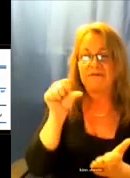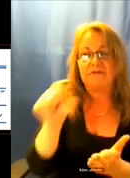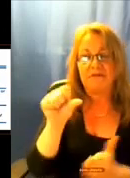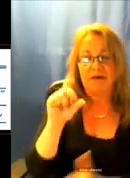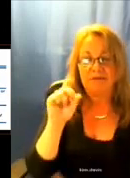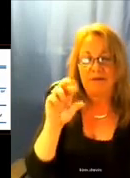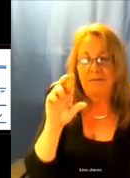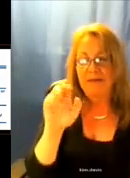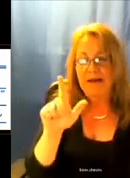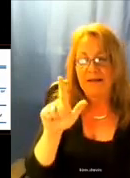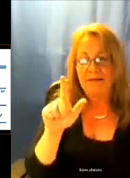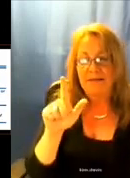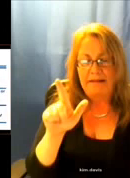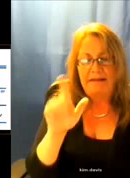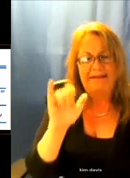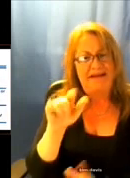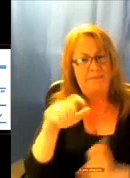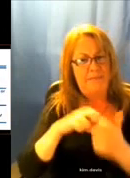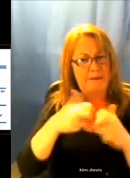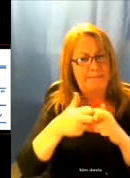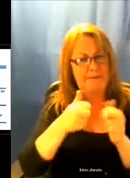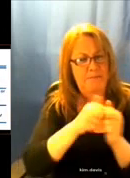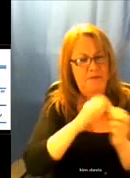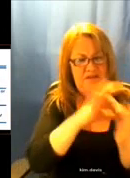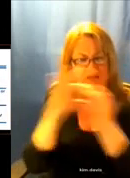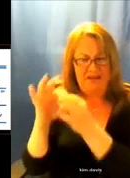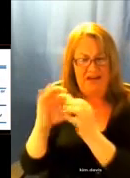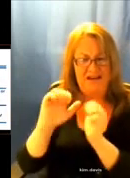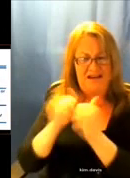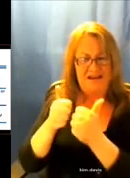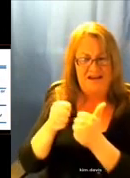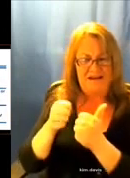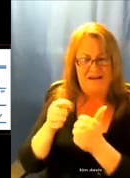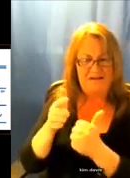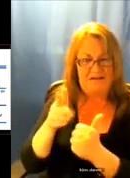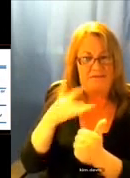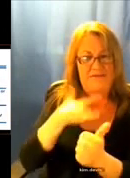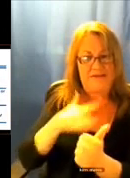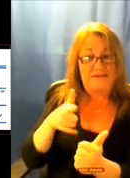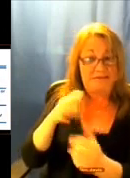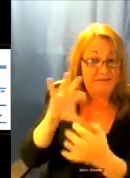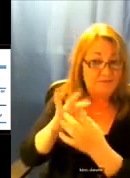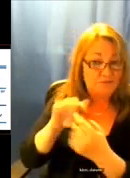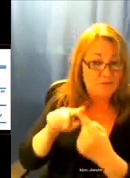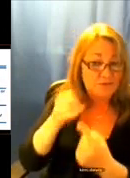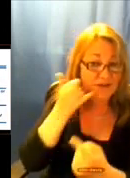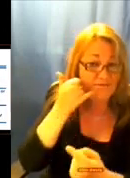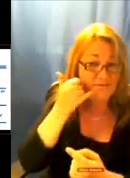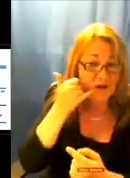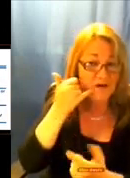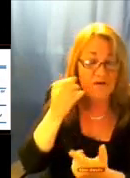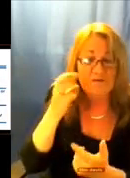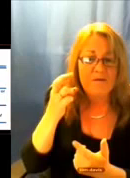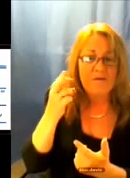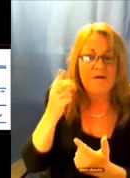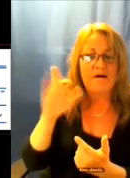If you don't know the code, that means you have to ring the doorbell. And that's a little bit of a concern for